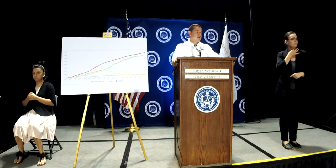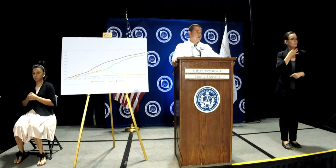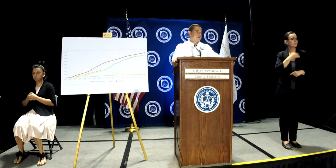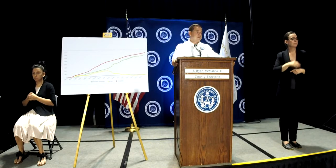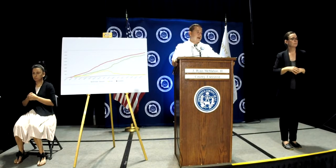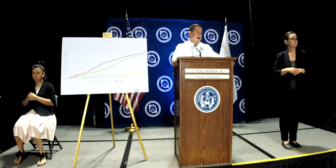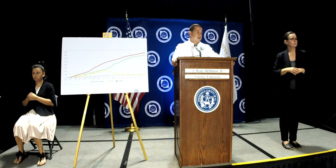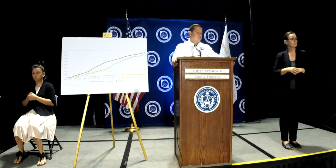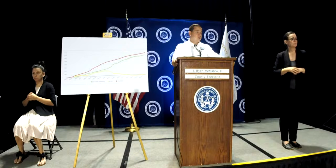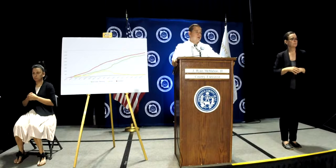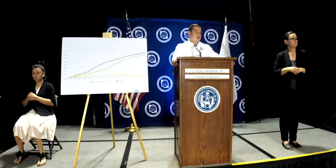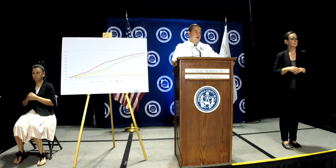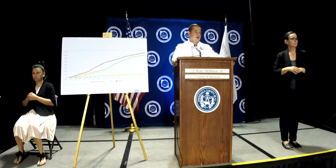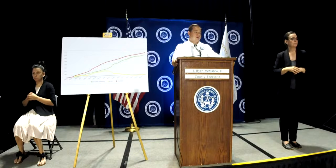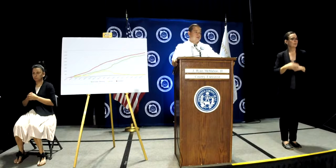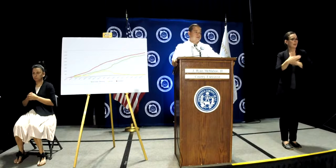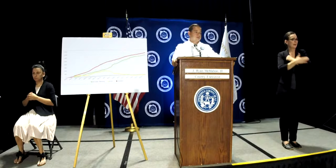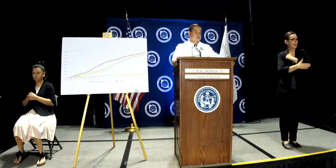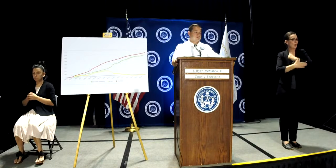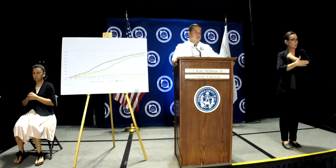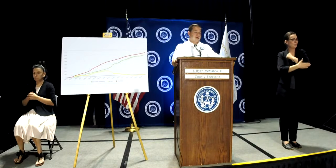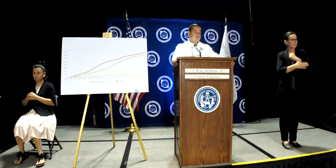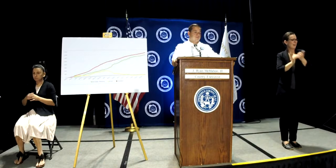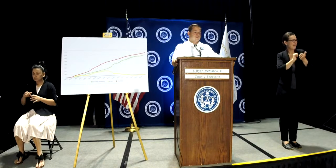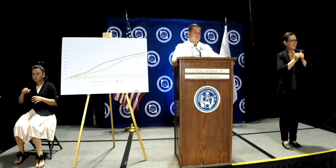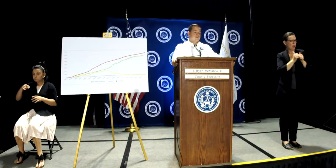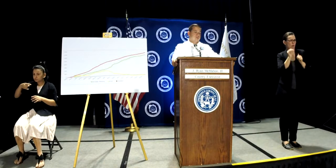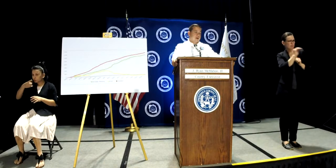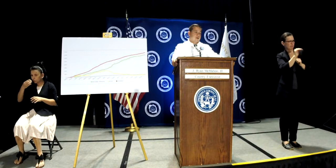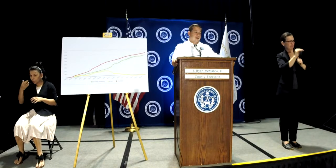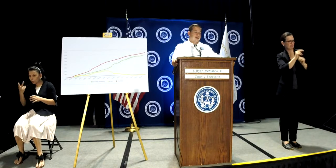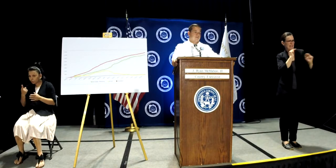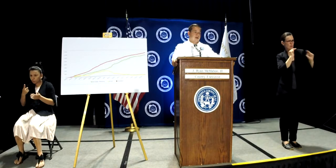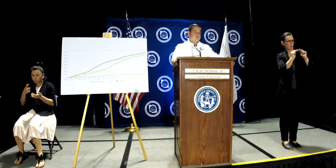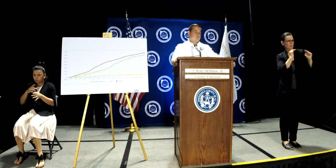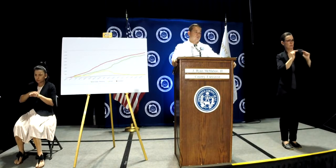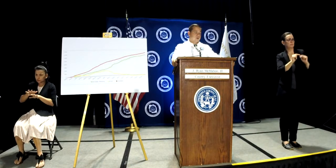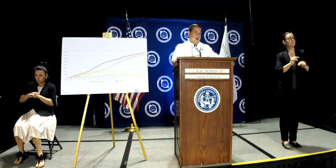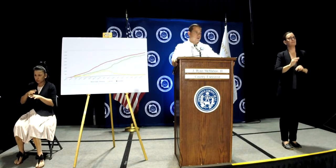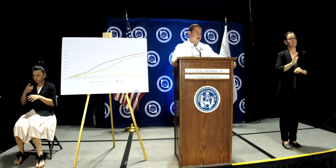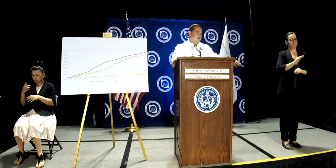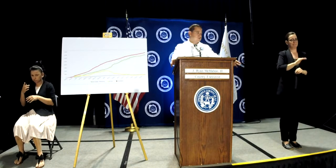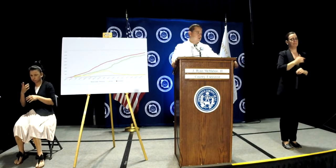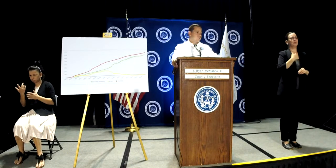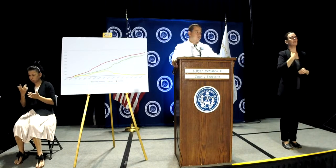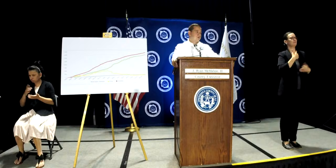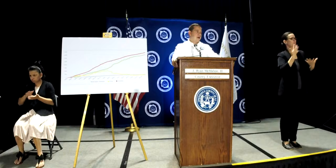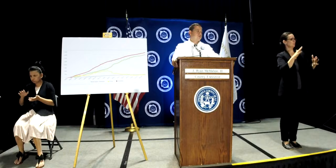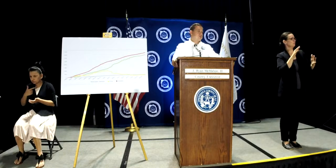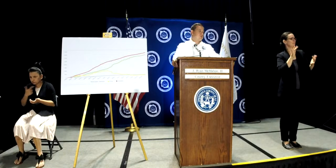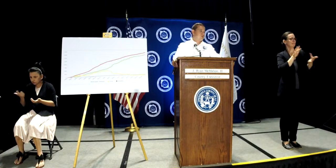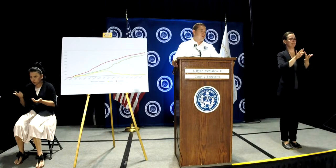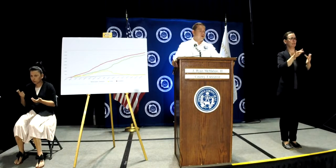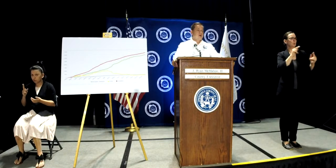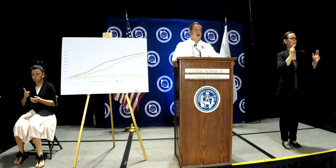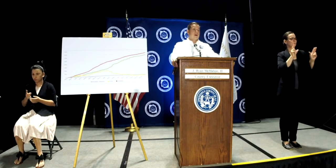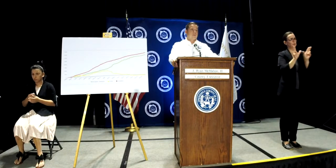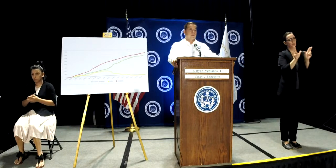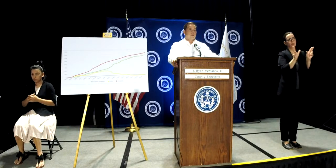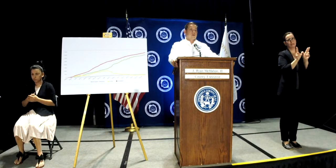and it takes time, and it's time that, again, I'm not ruling out any sort of furlough